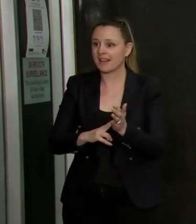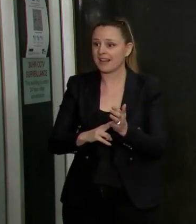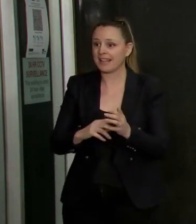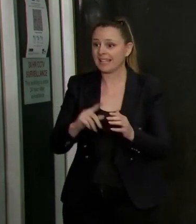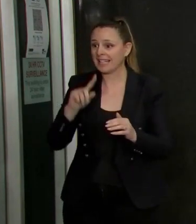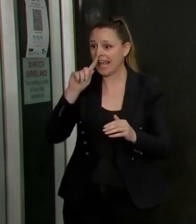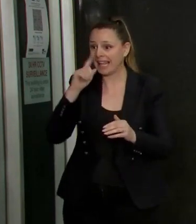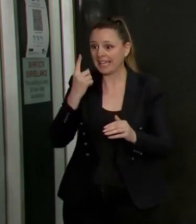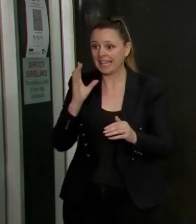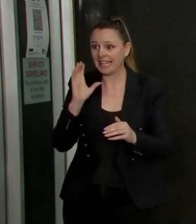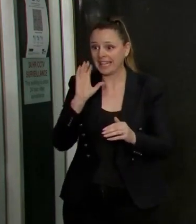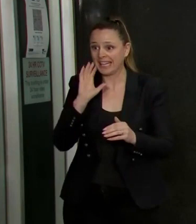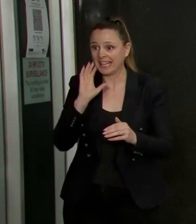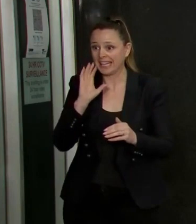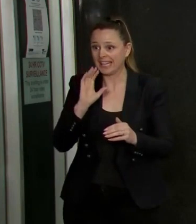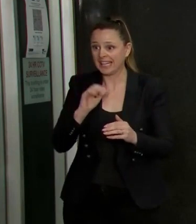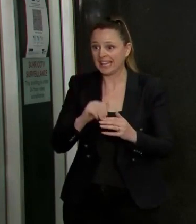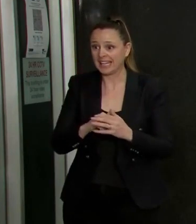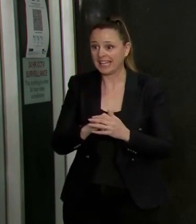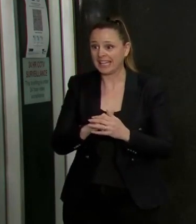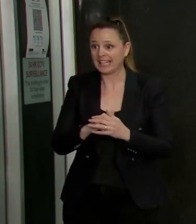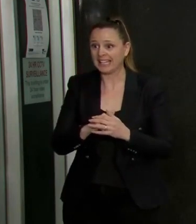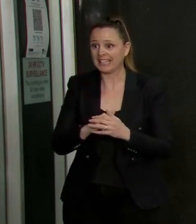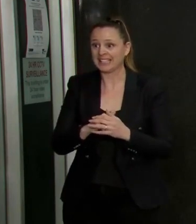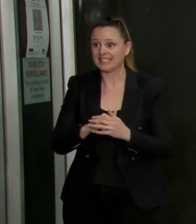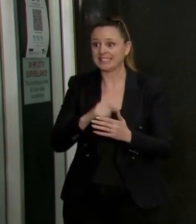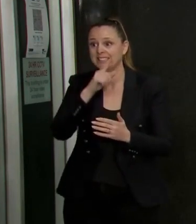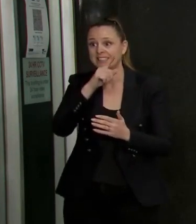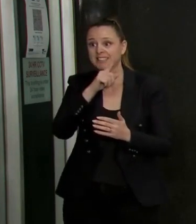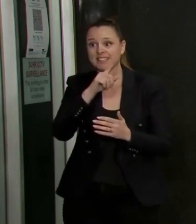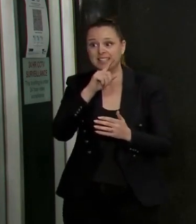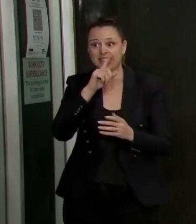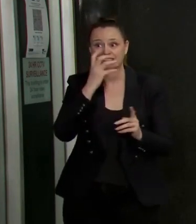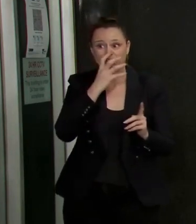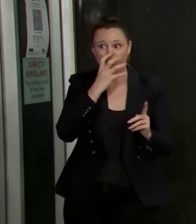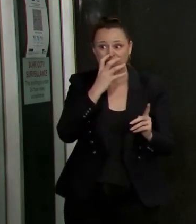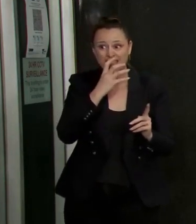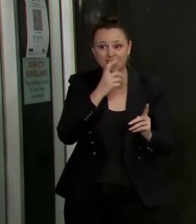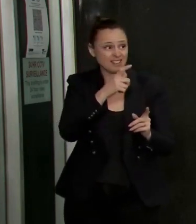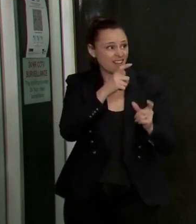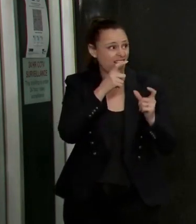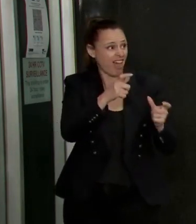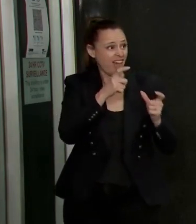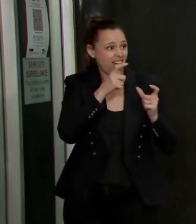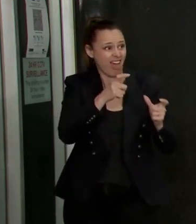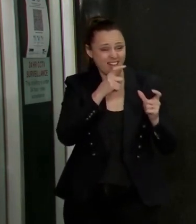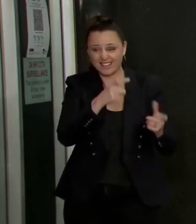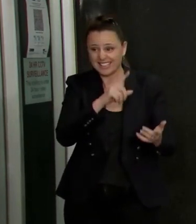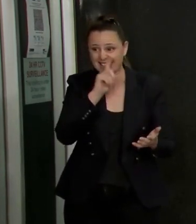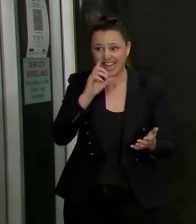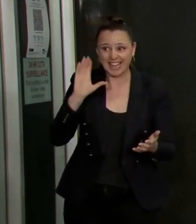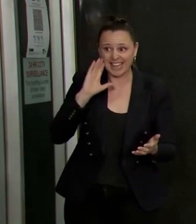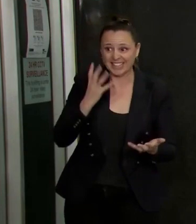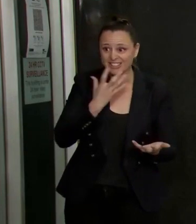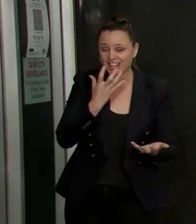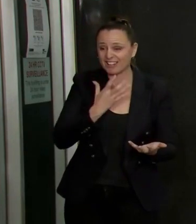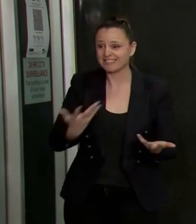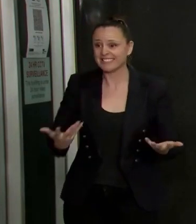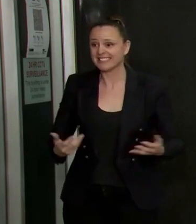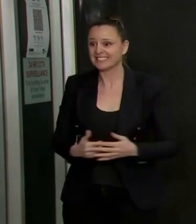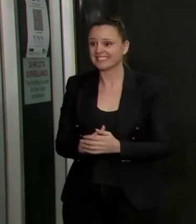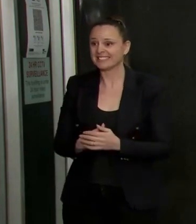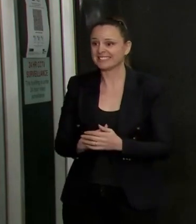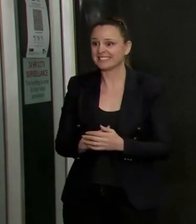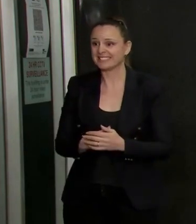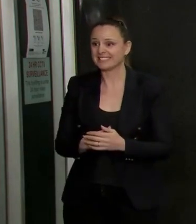very unsightly. Oh dear, now he's cracked the sads and he's walking off the ground. The national selectors aren't going to be too impressed